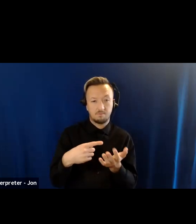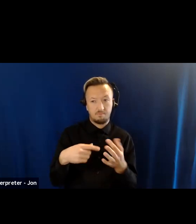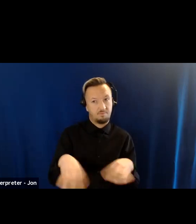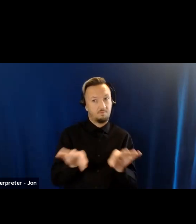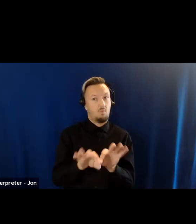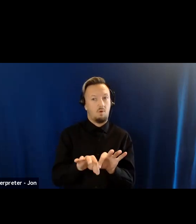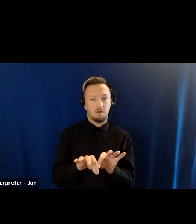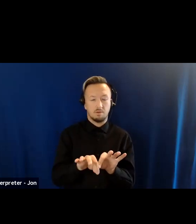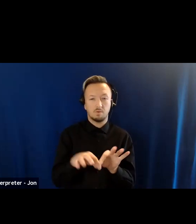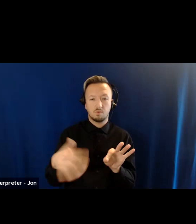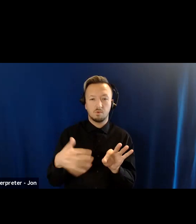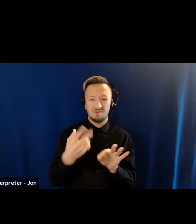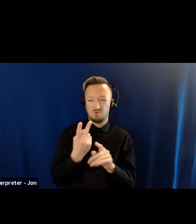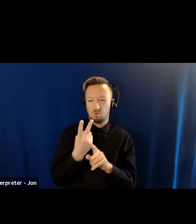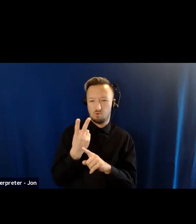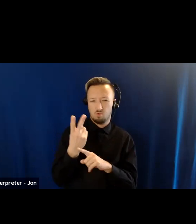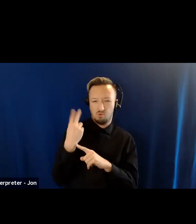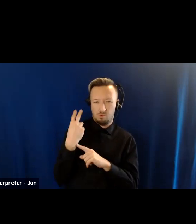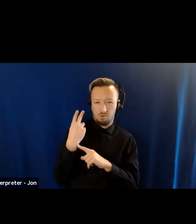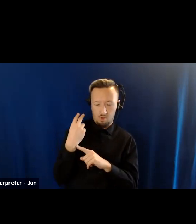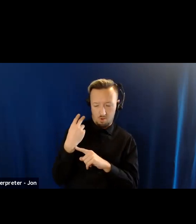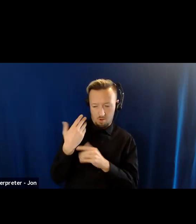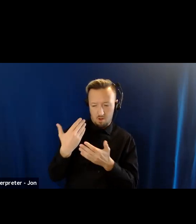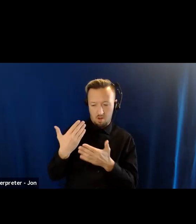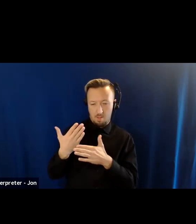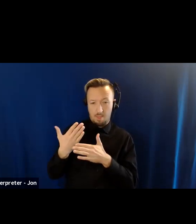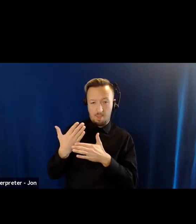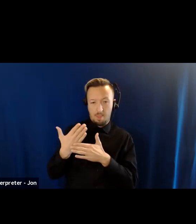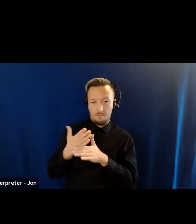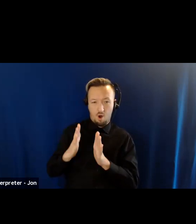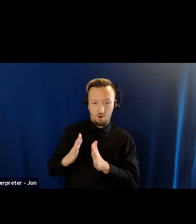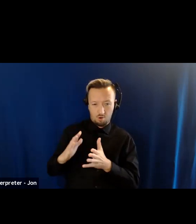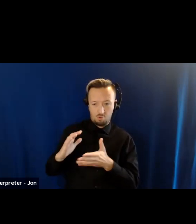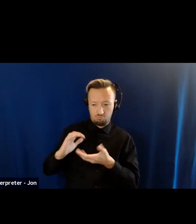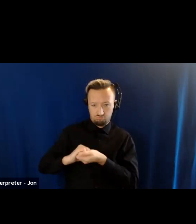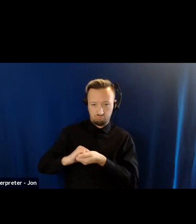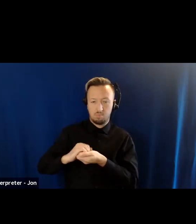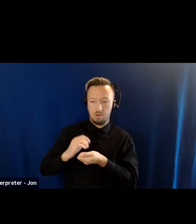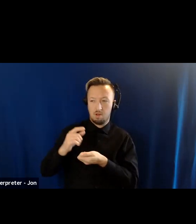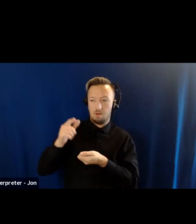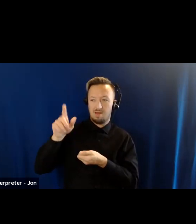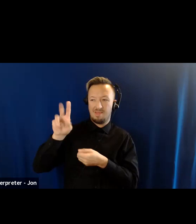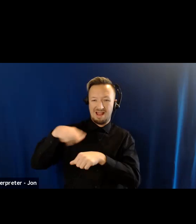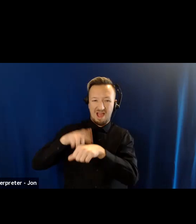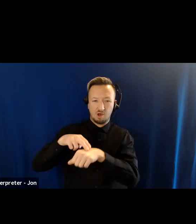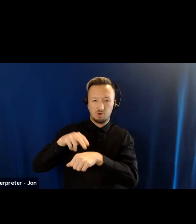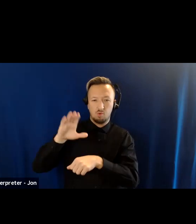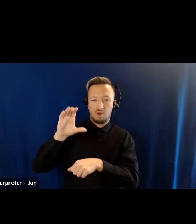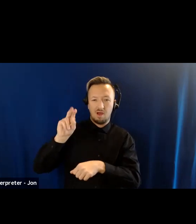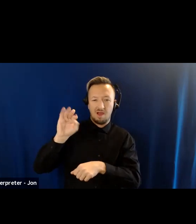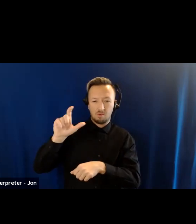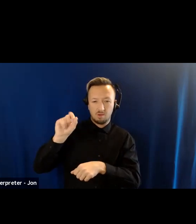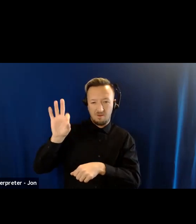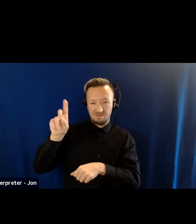ago, I want to say, the partnership was honored by receiving a grant from the National Council on Disability. And how the National